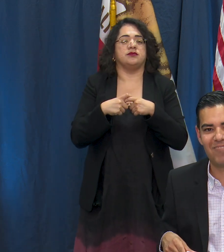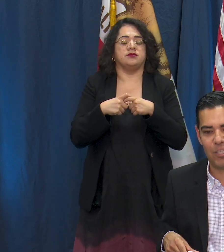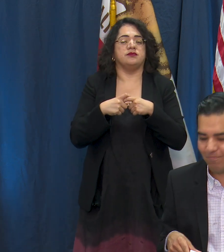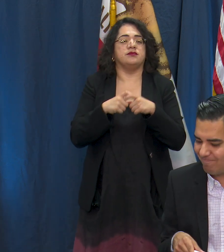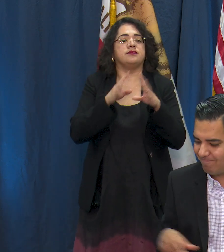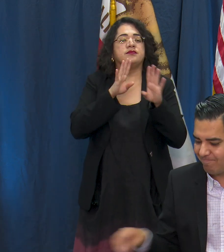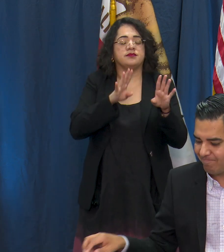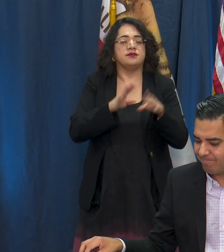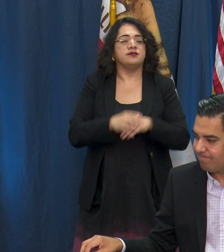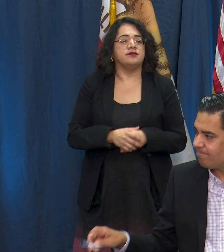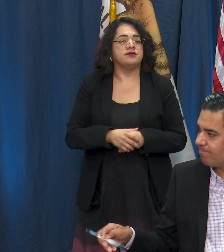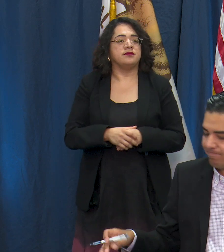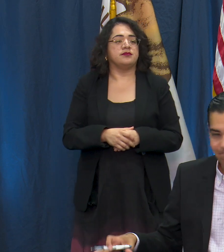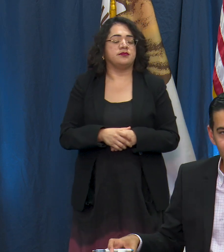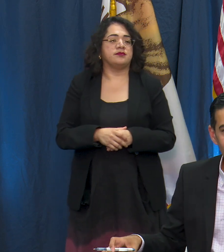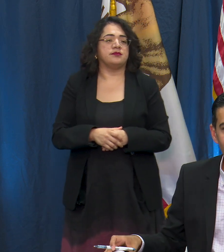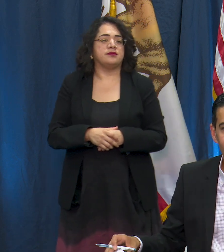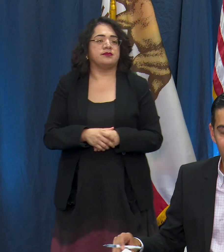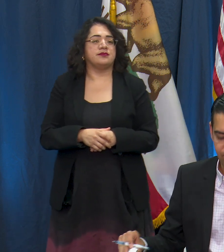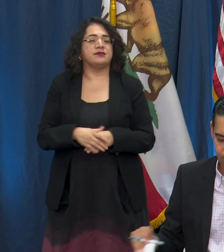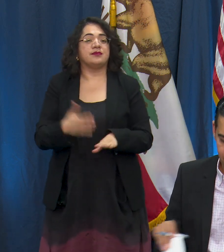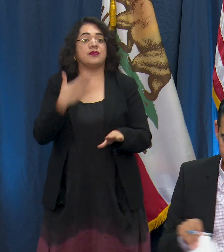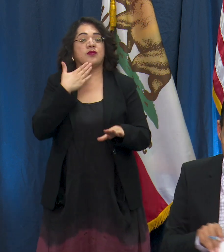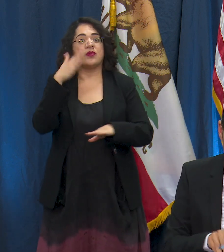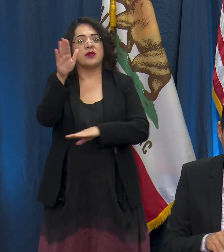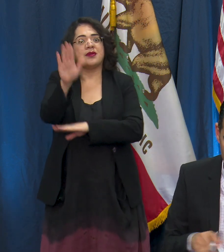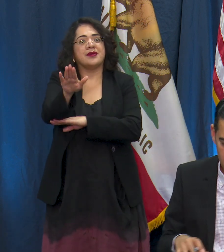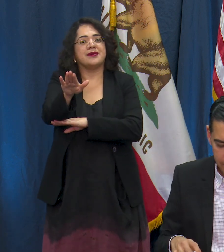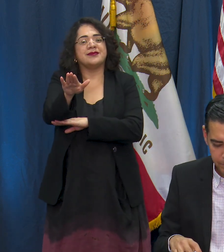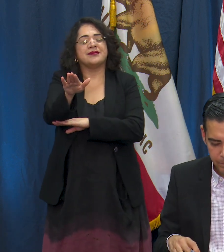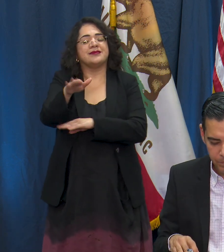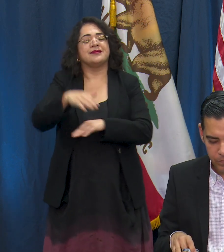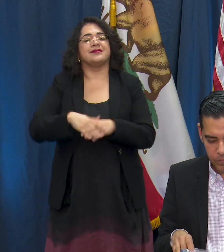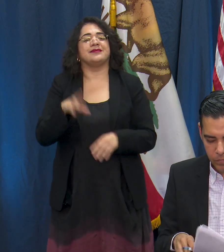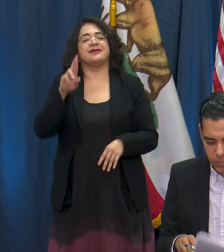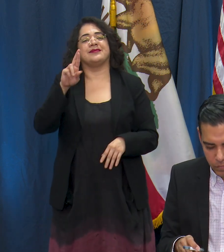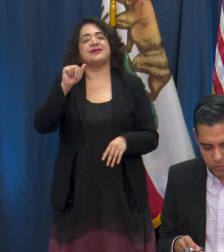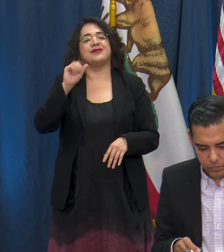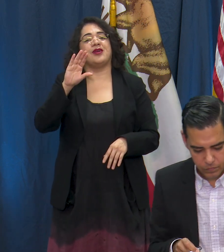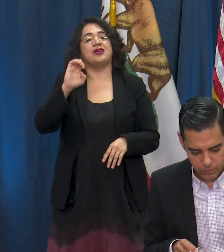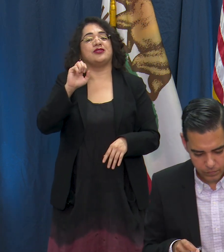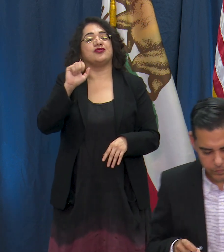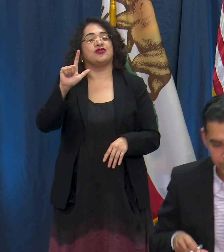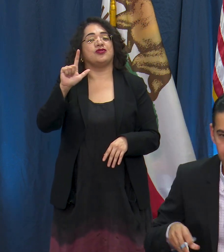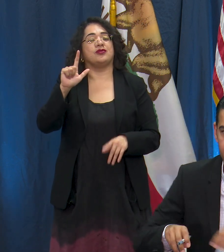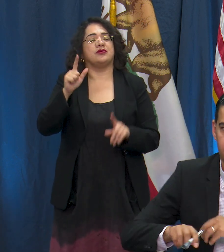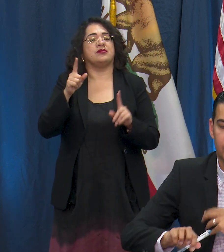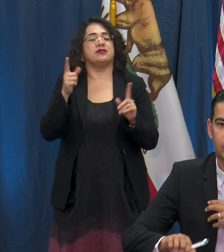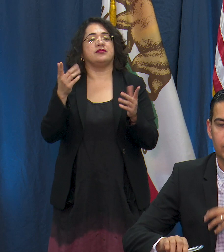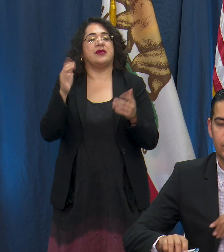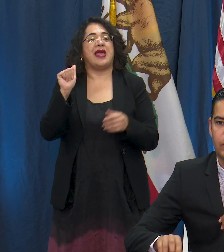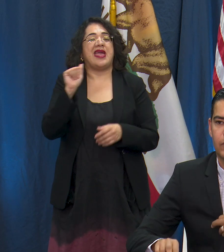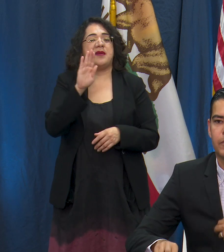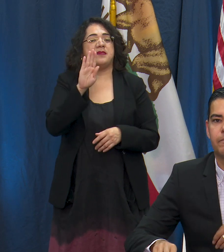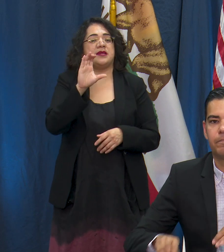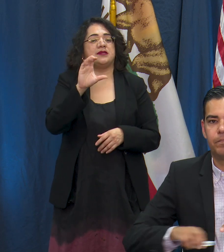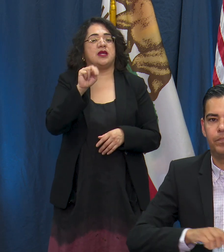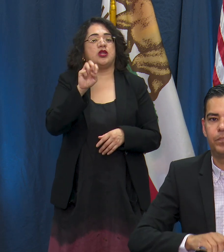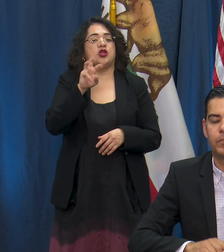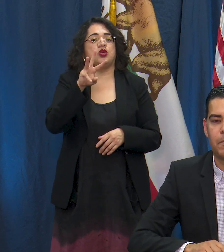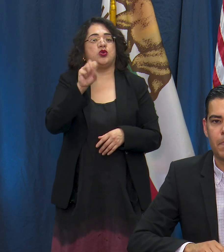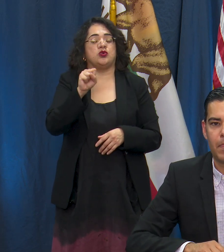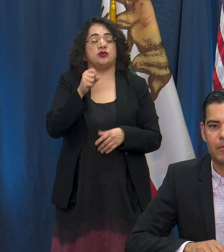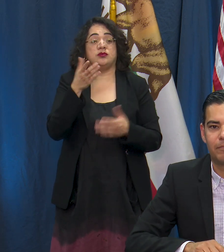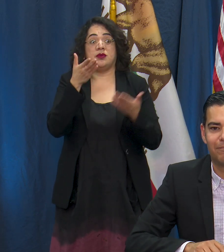recap. Thank you. Good afternoon. Our first caller is Rachel from ABC News. Rachel, are you there? Yeah,